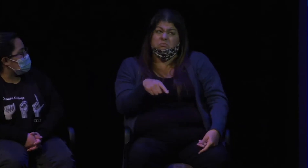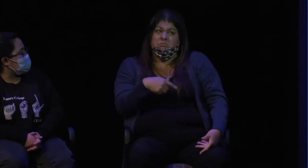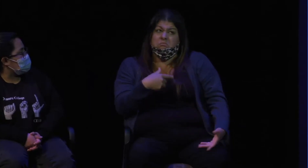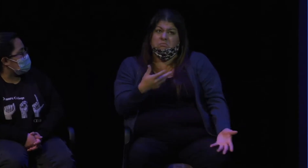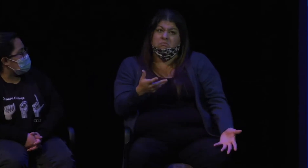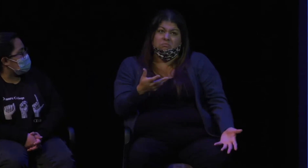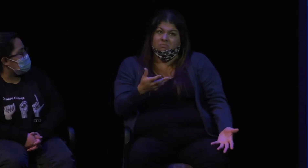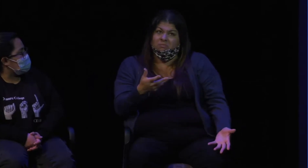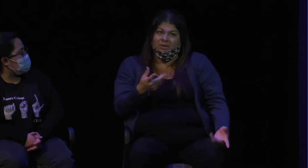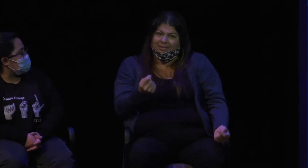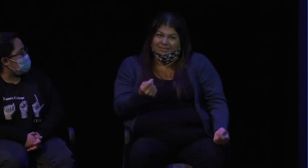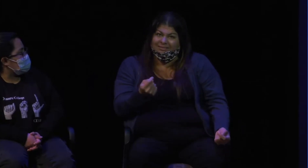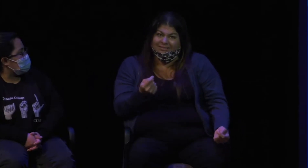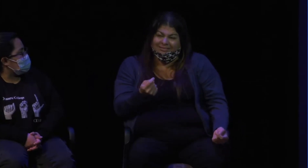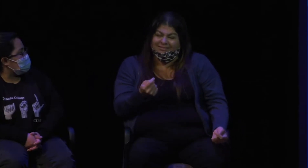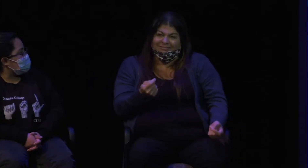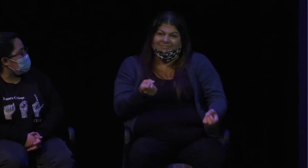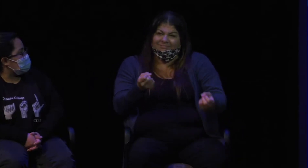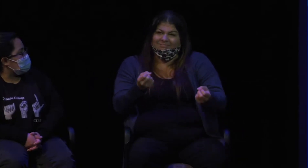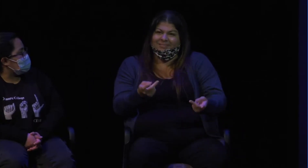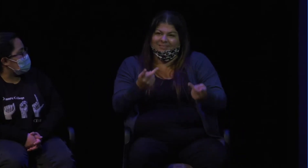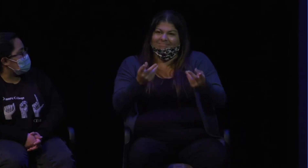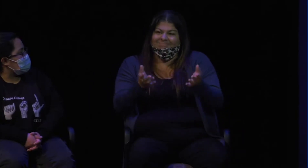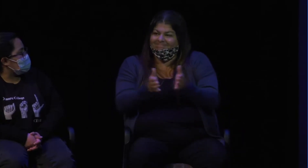And they told me that hearing aids would not work for